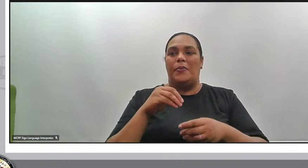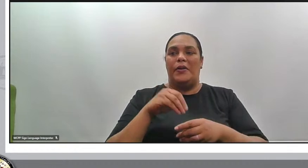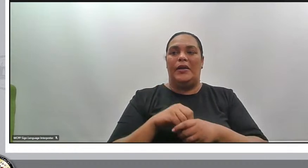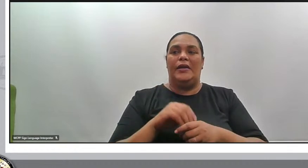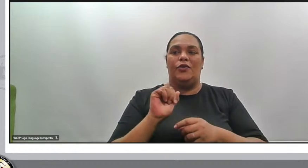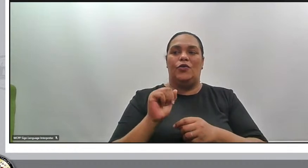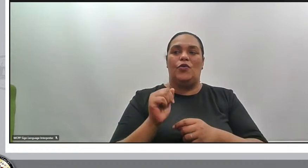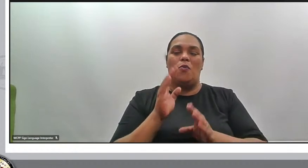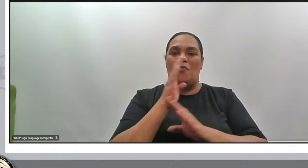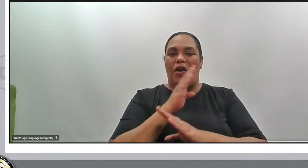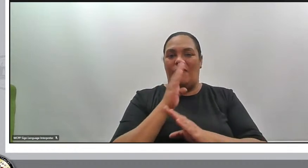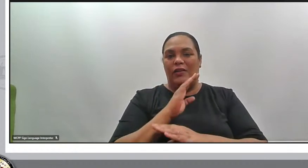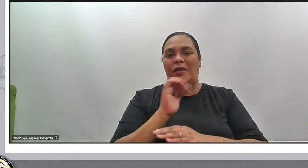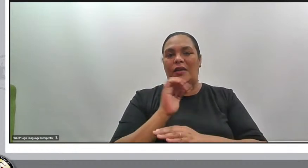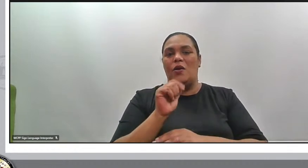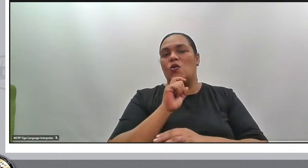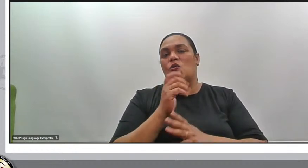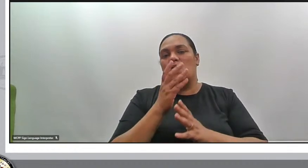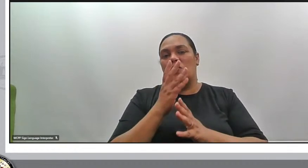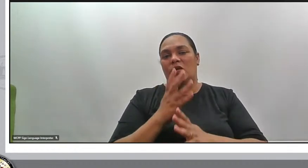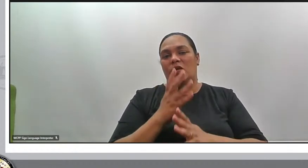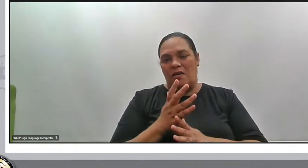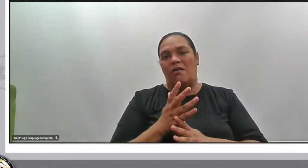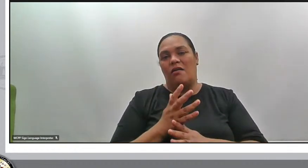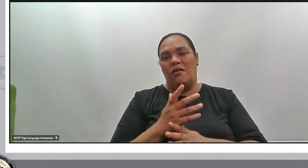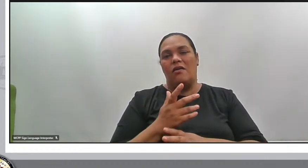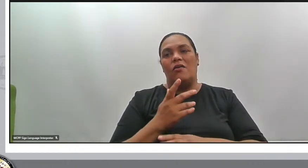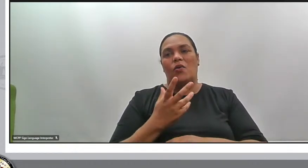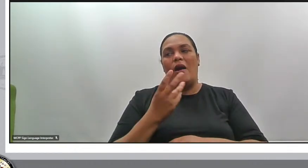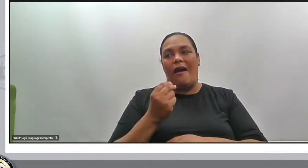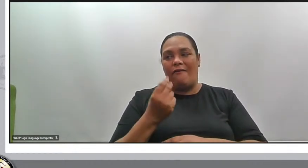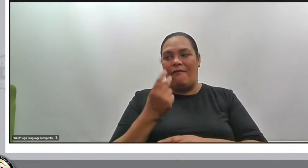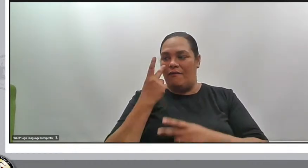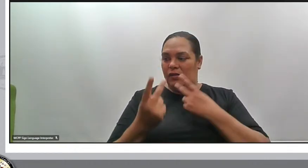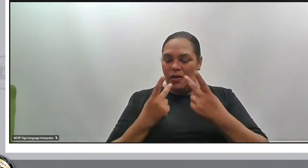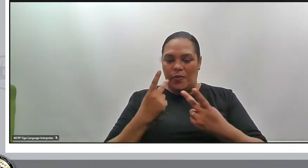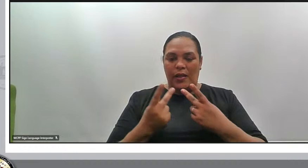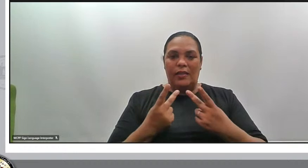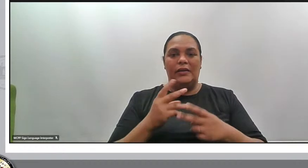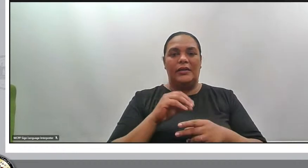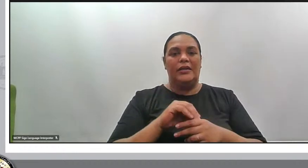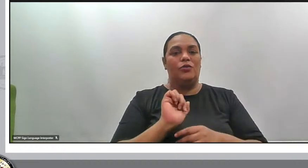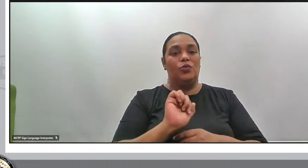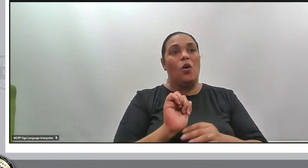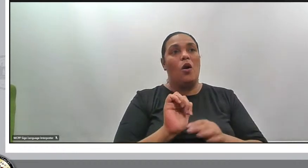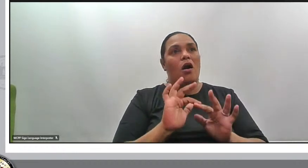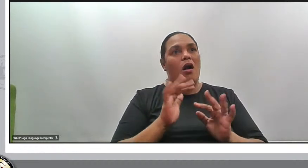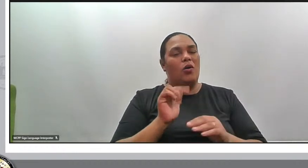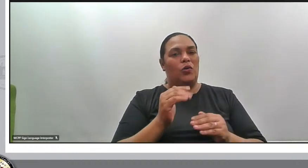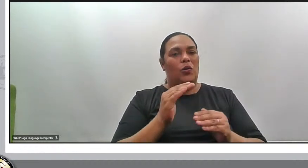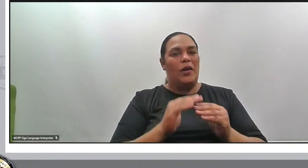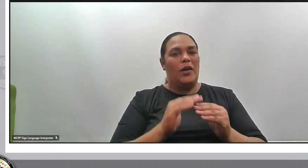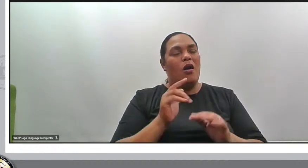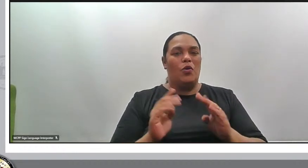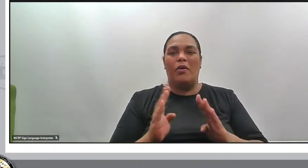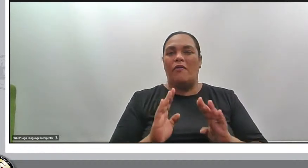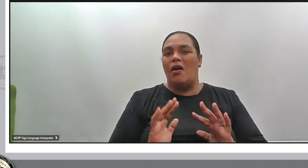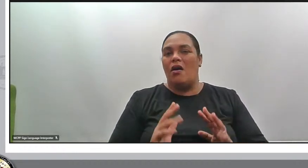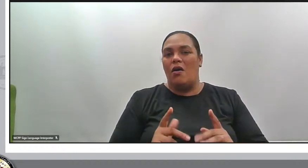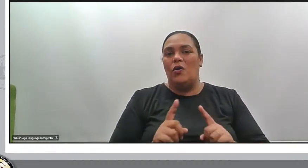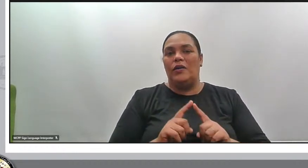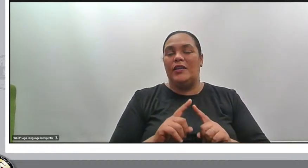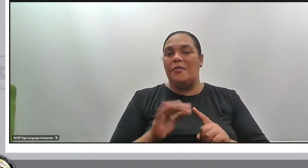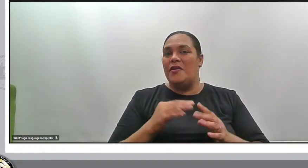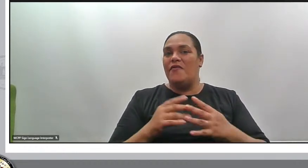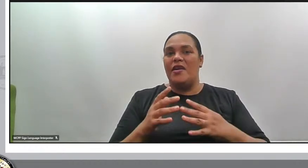into the privacy of the user, we have visibility in how that endpoint is behaving and whether